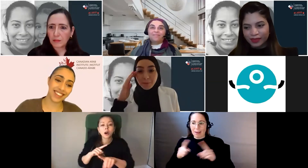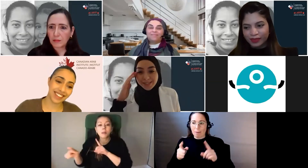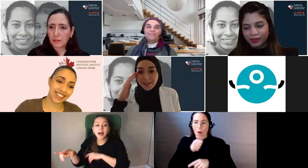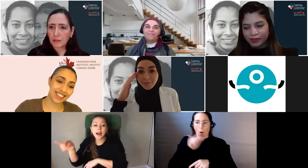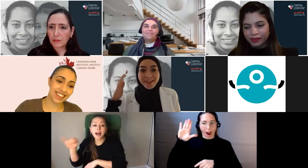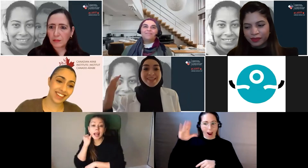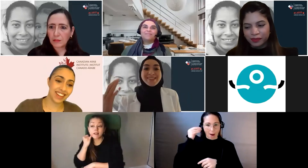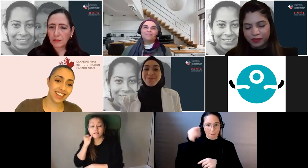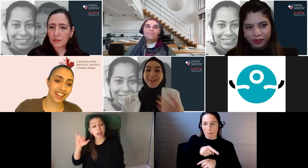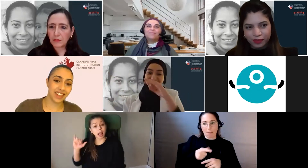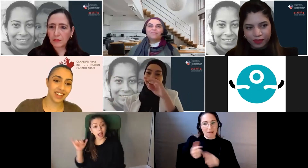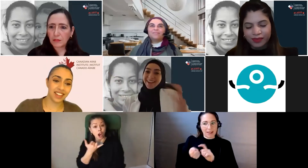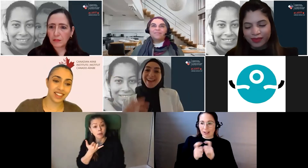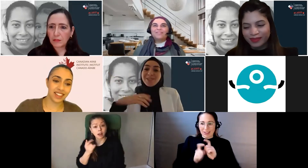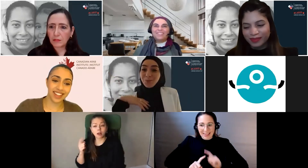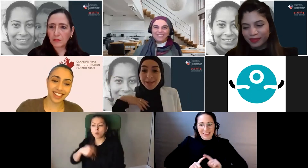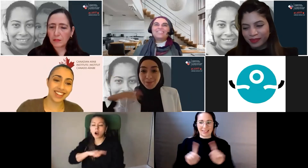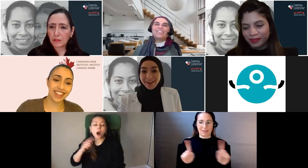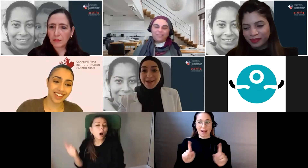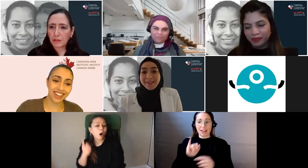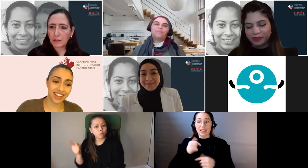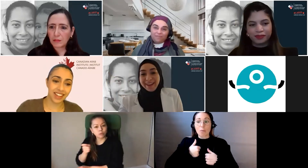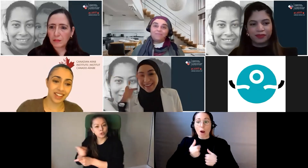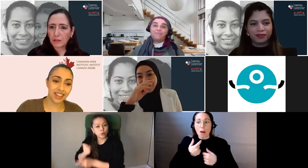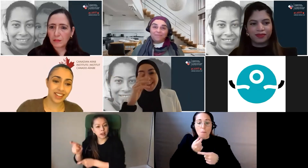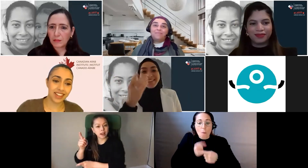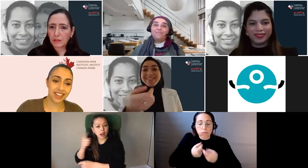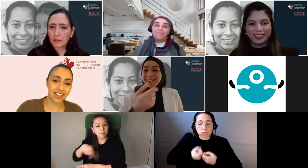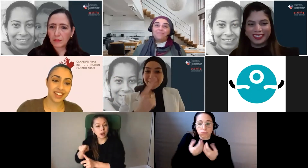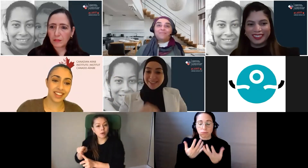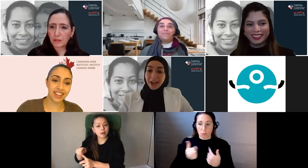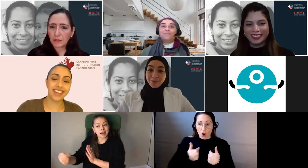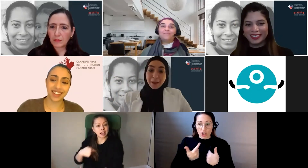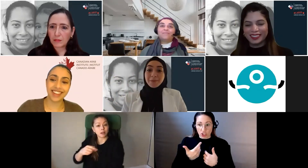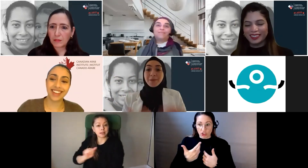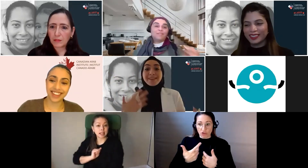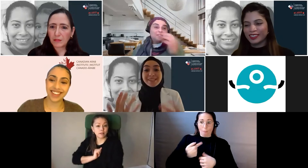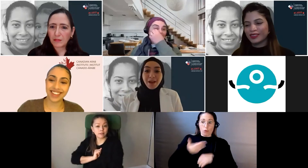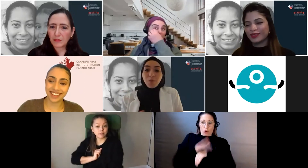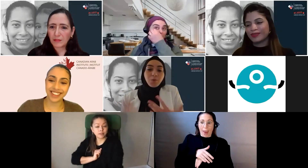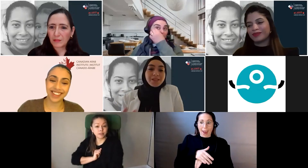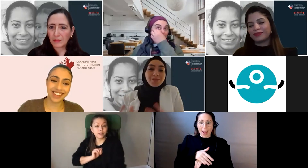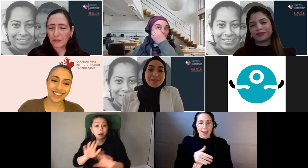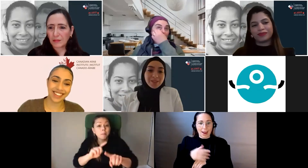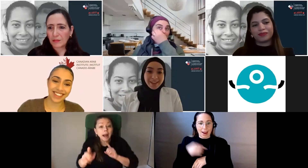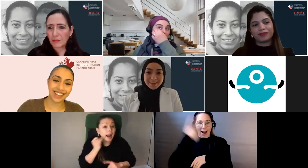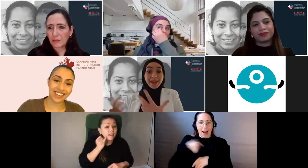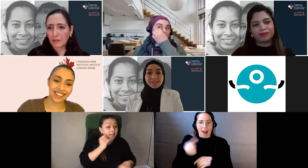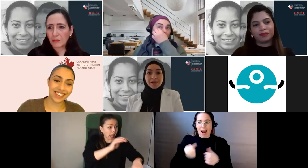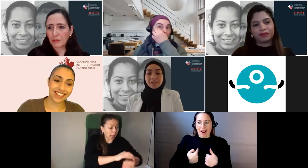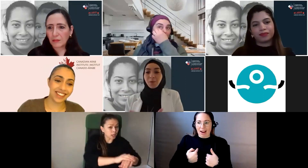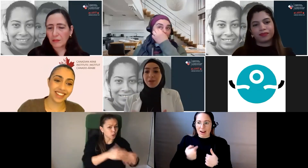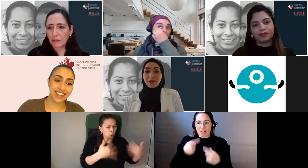to kill myself," it's funny for Arabic speakers. I think Jasmine is laughing because we don't take it